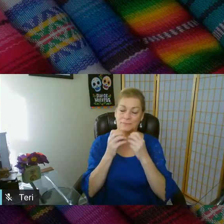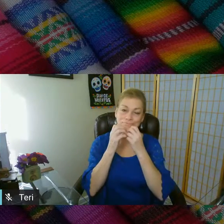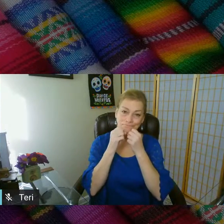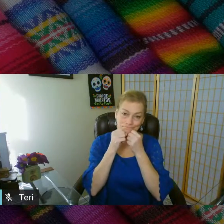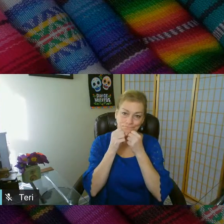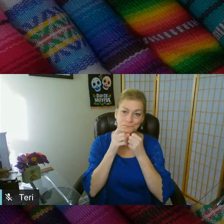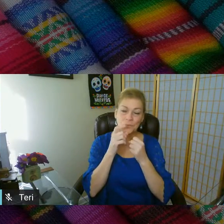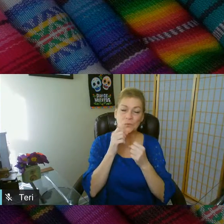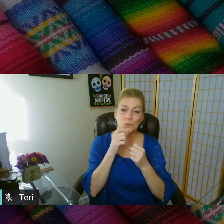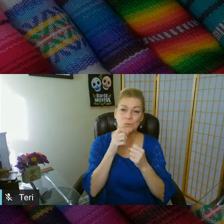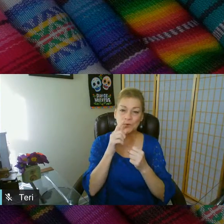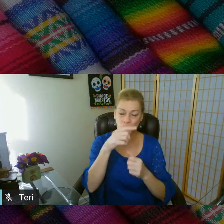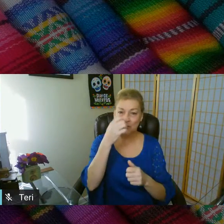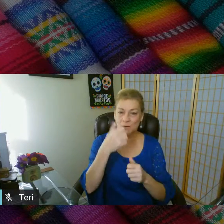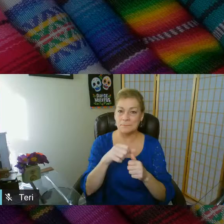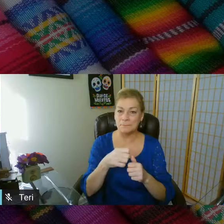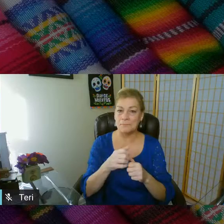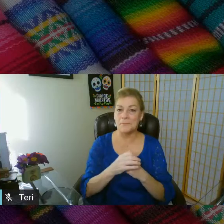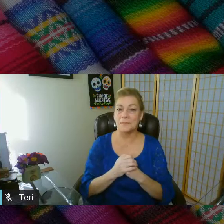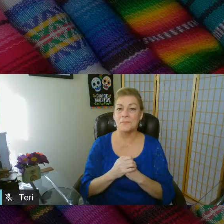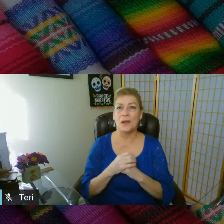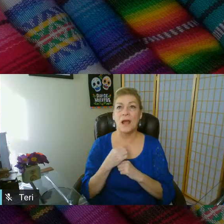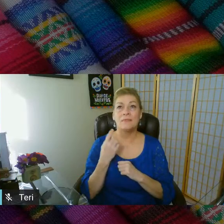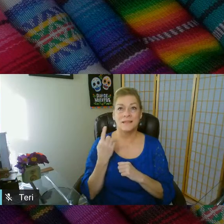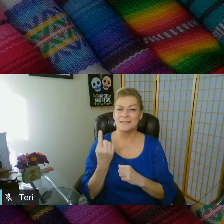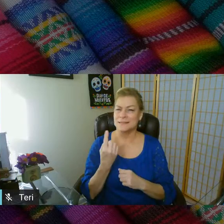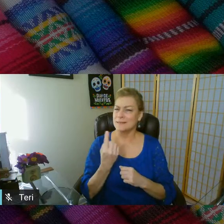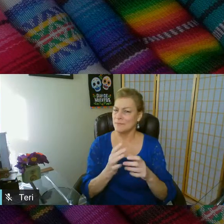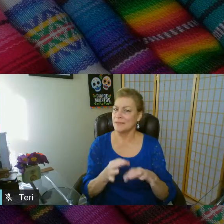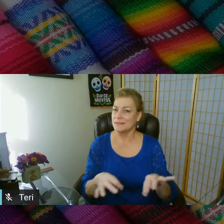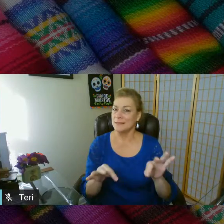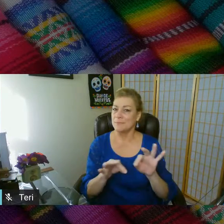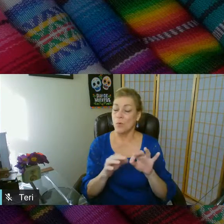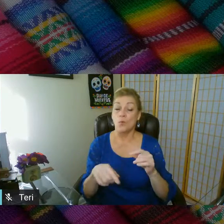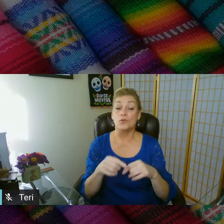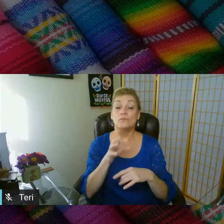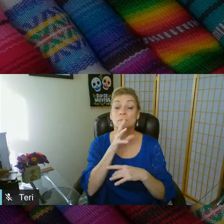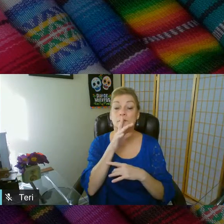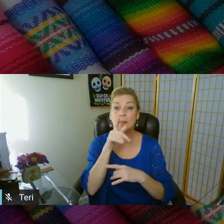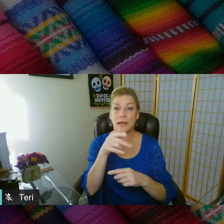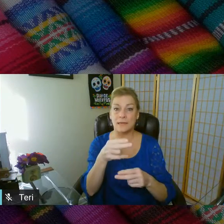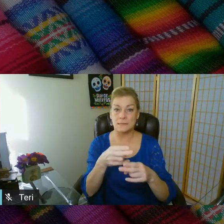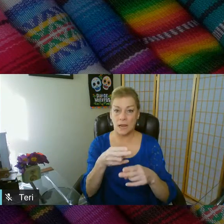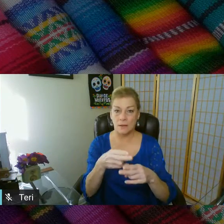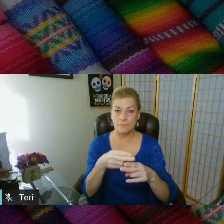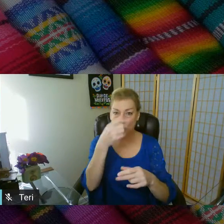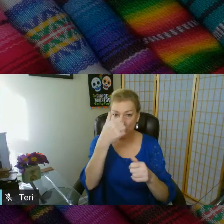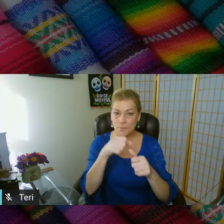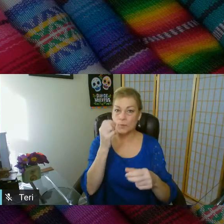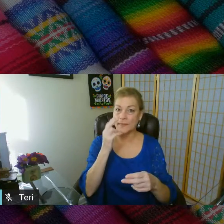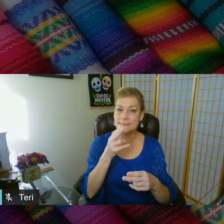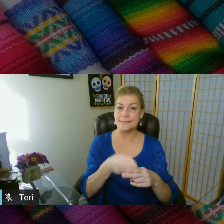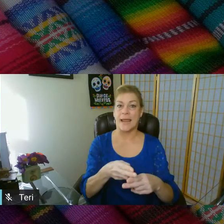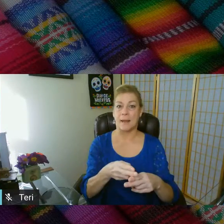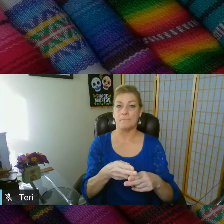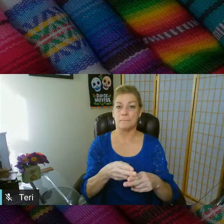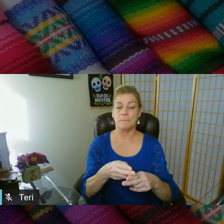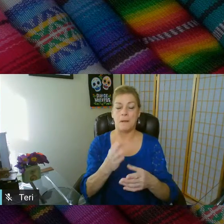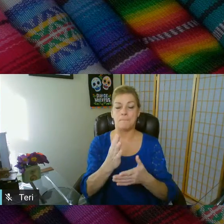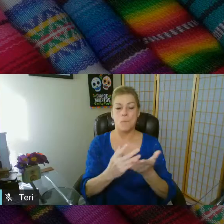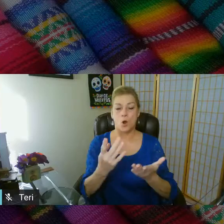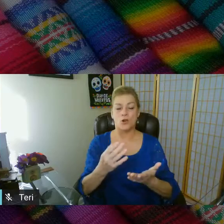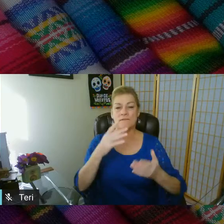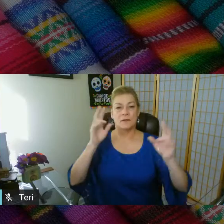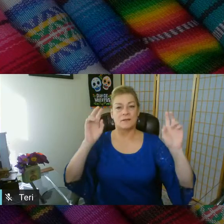who you're remembering. And I think that there's something to that. So when we speak the name, we remember the name. That's part of Remember Me, because